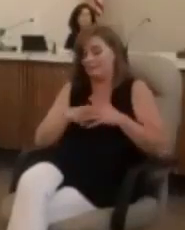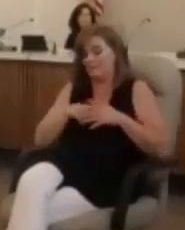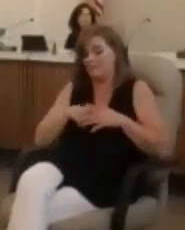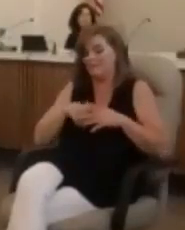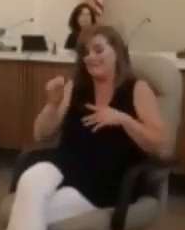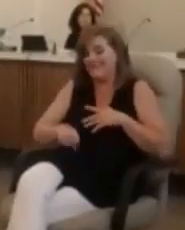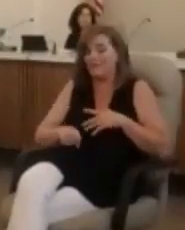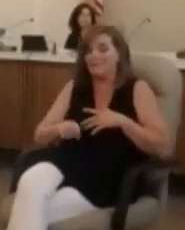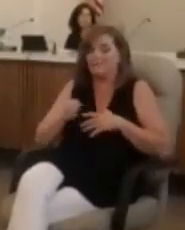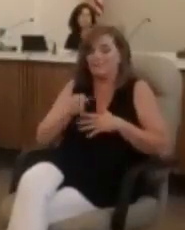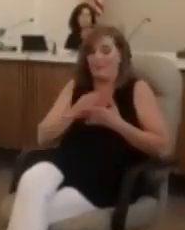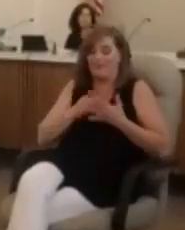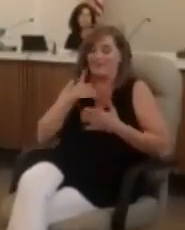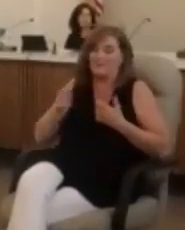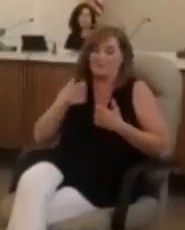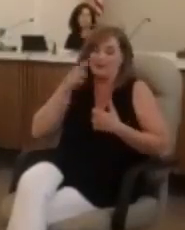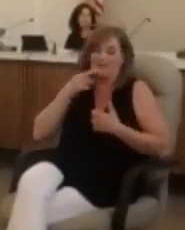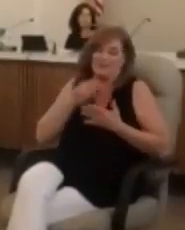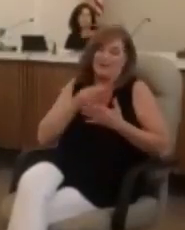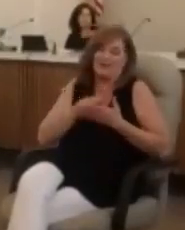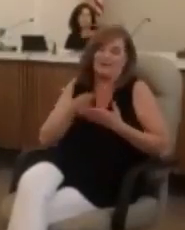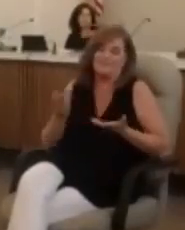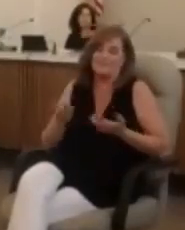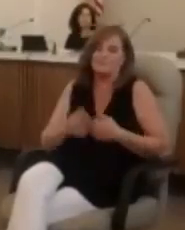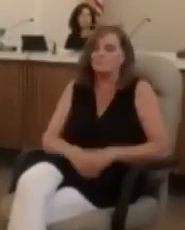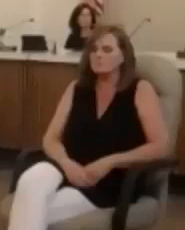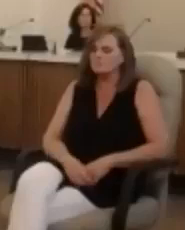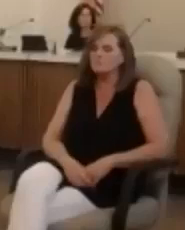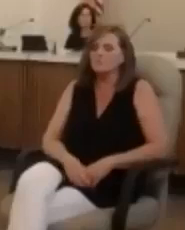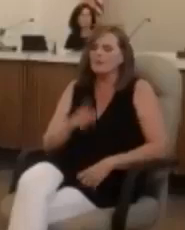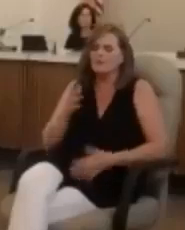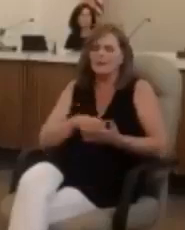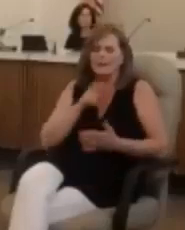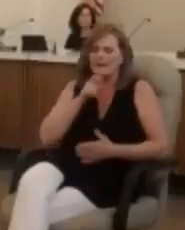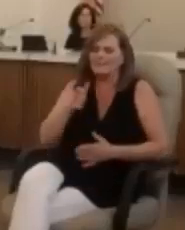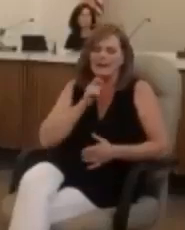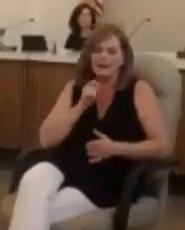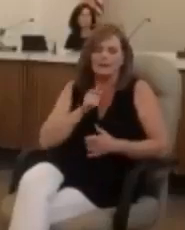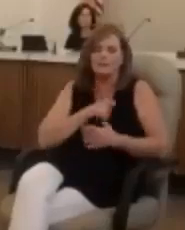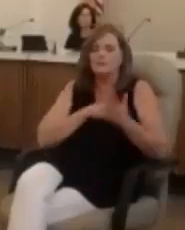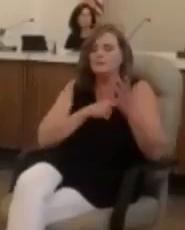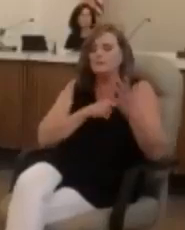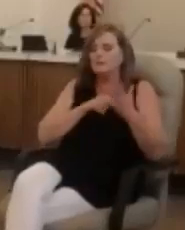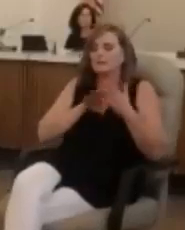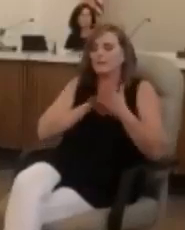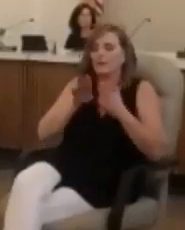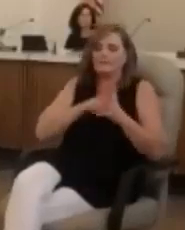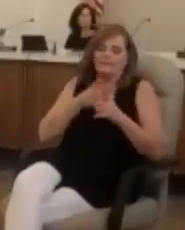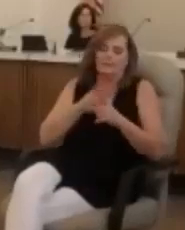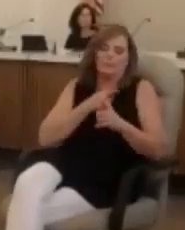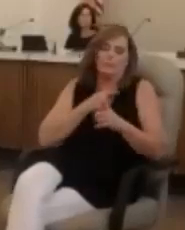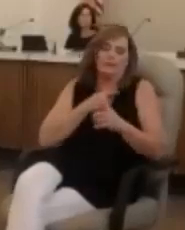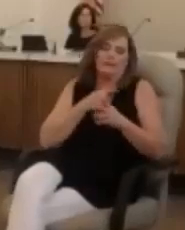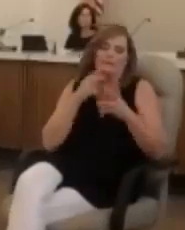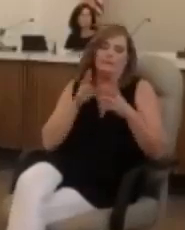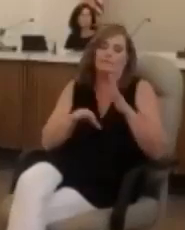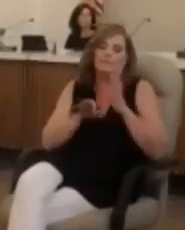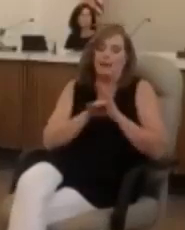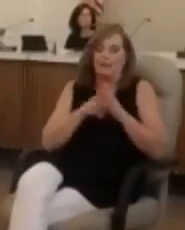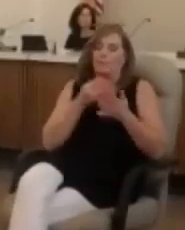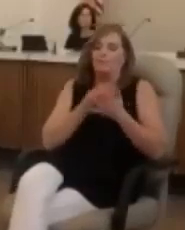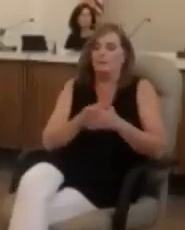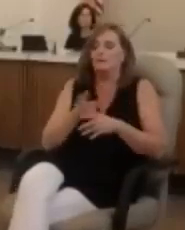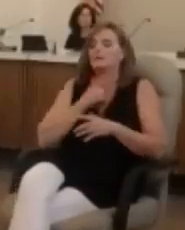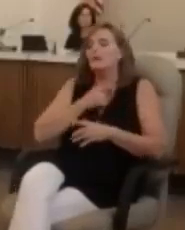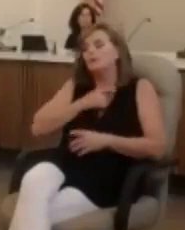So again, this would not get developed until we had funds for it. You know, could we apply for state aid